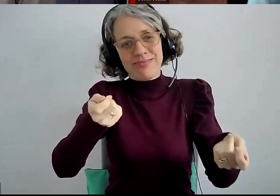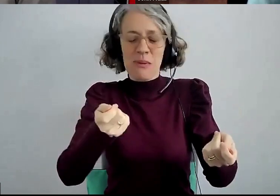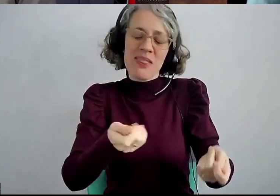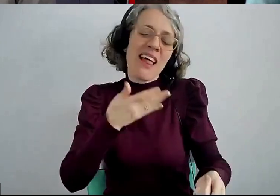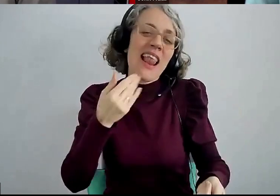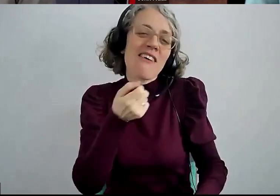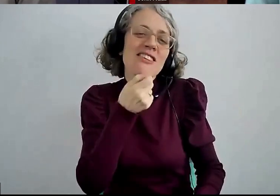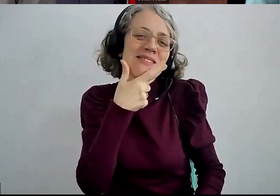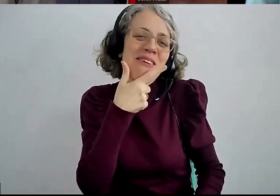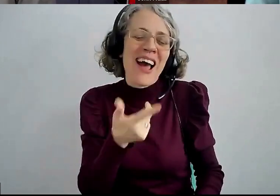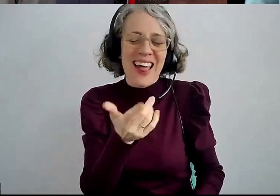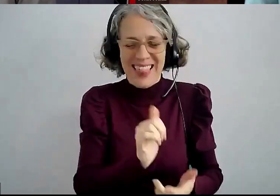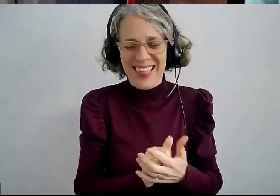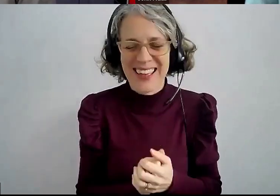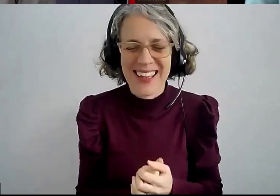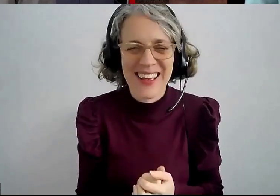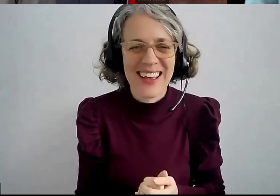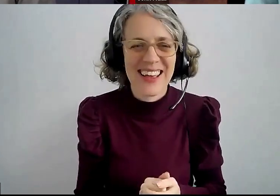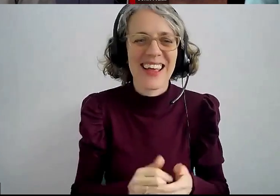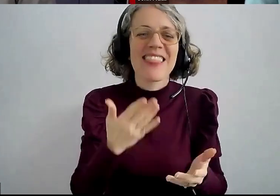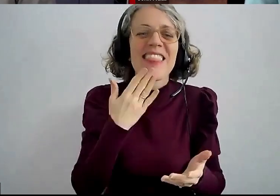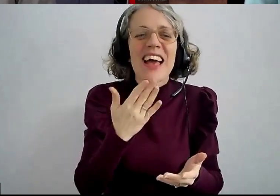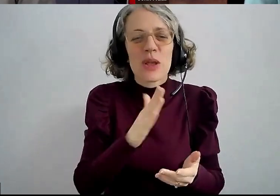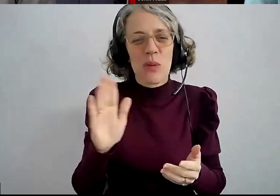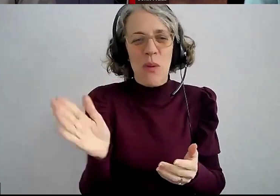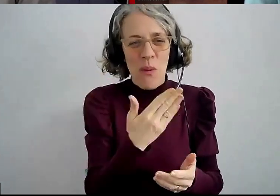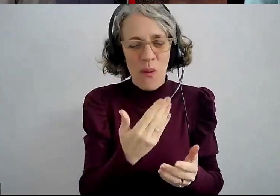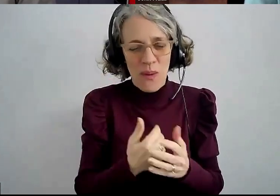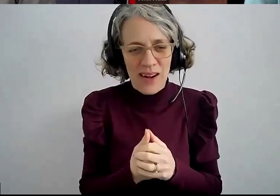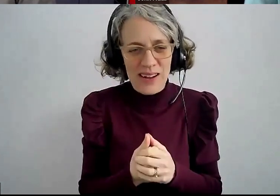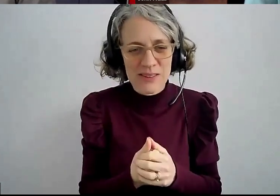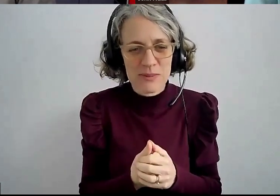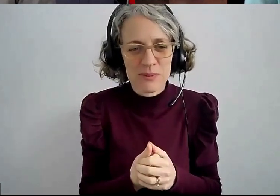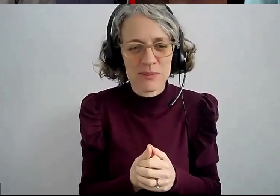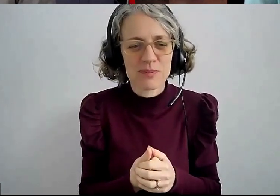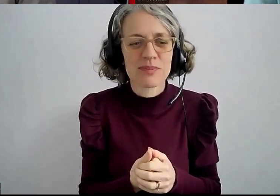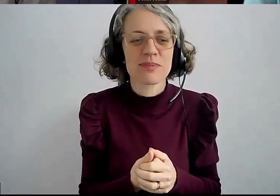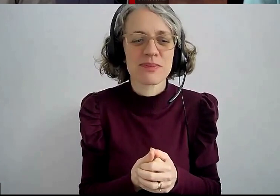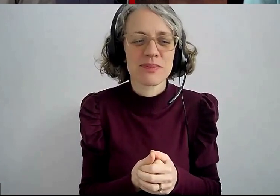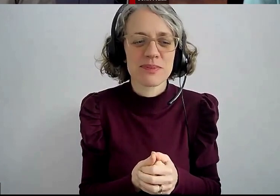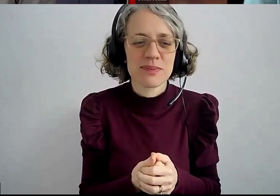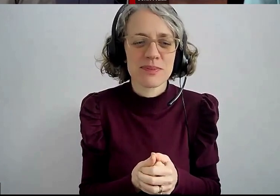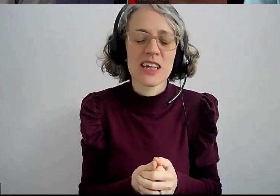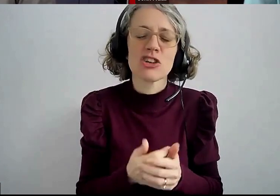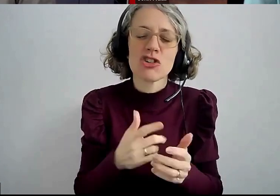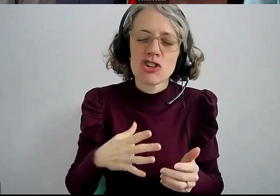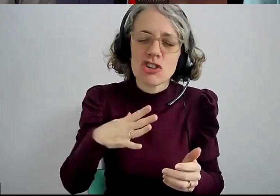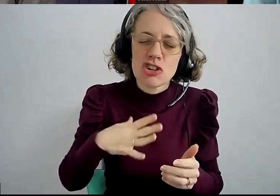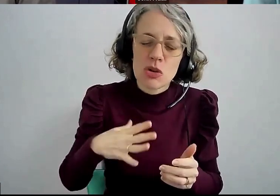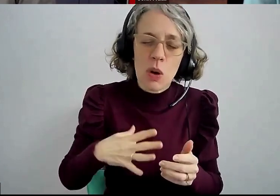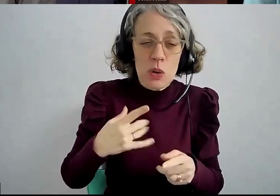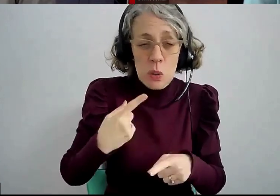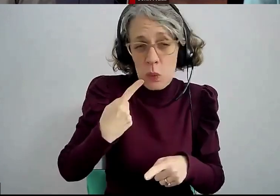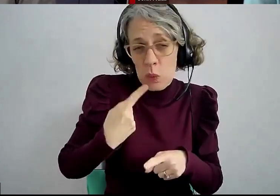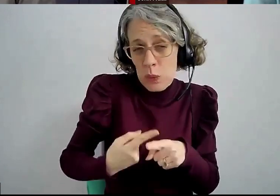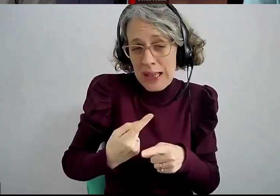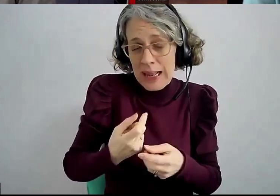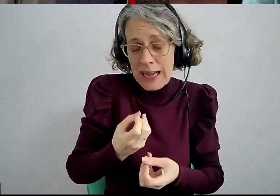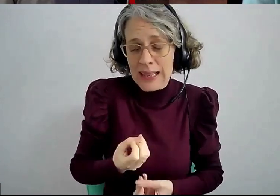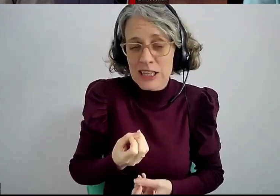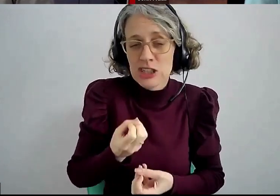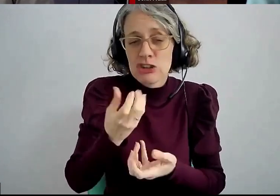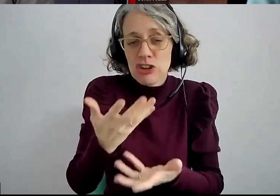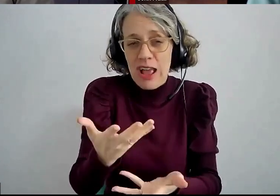smile. Can I thank you all for that? I just want to very quickly share with you,